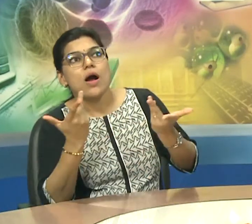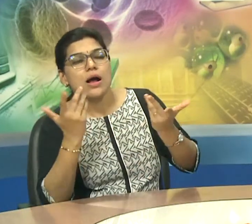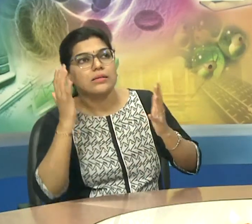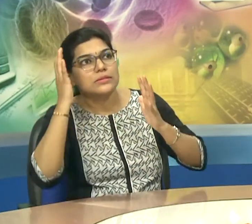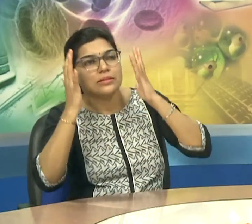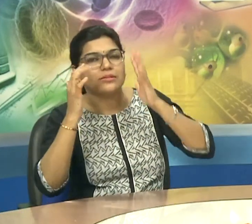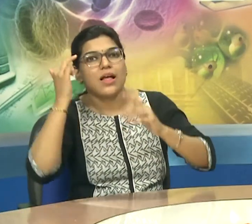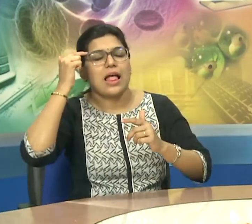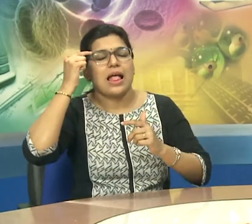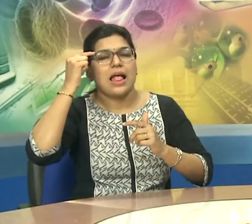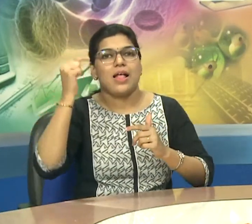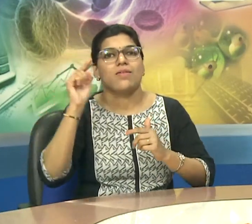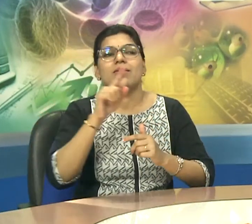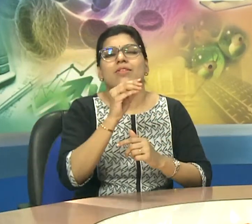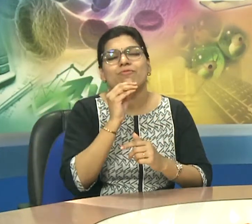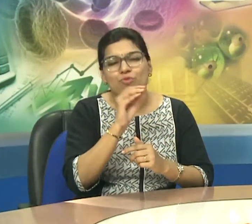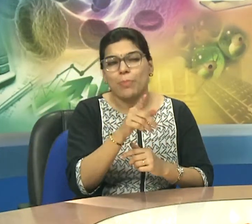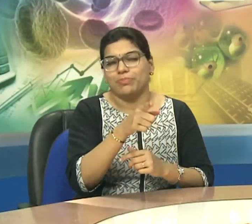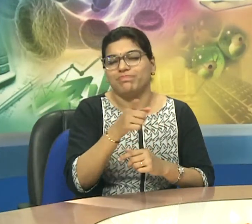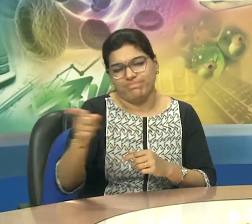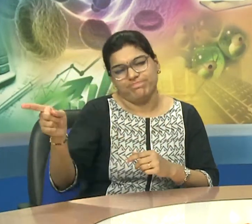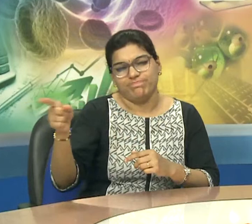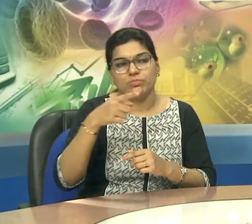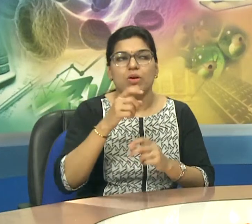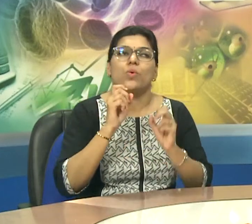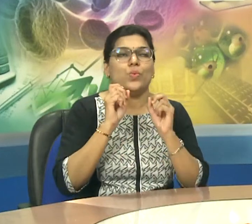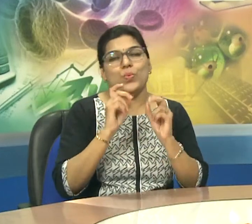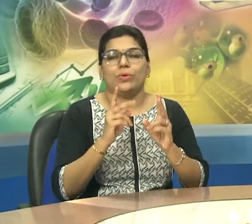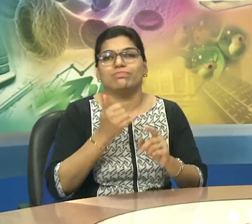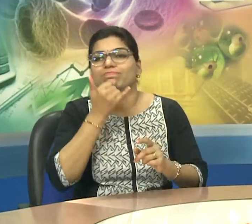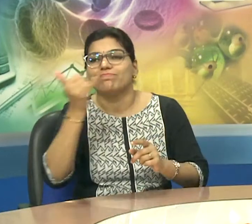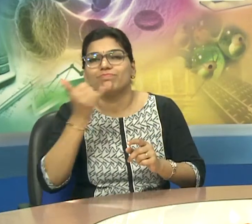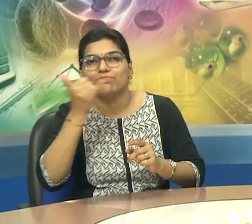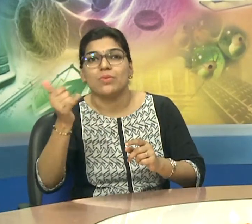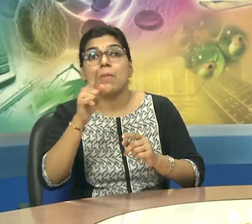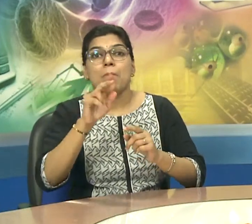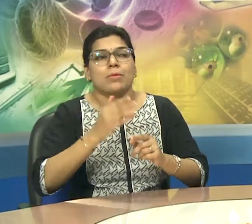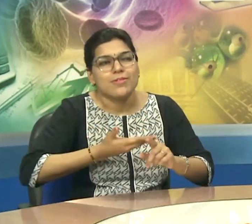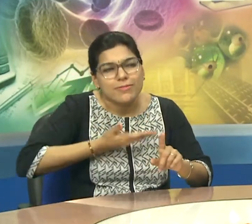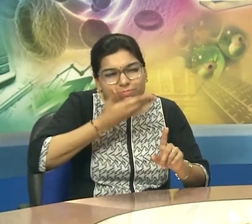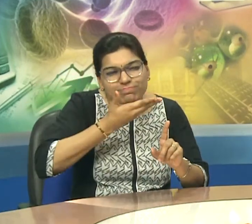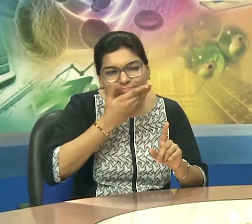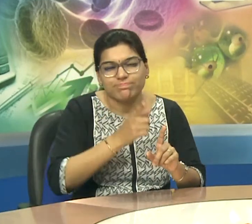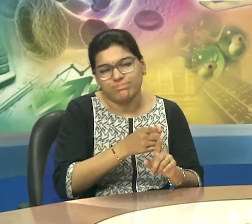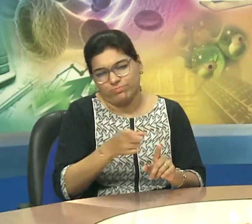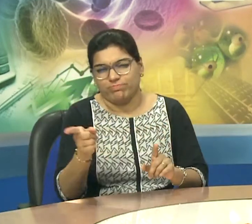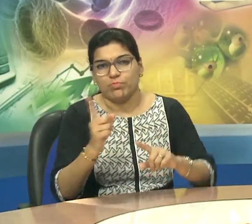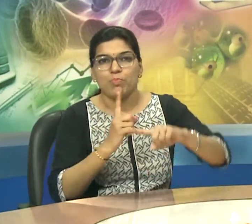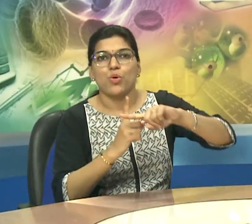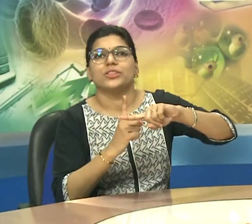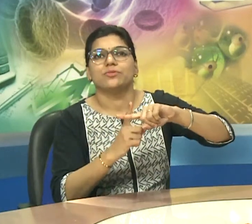because mother would be worried. So, it is better to inform your mother. This is also a moral obligation.